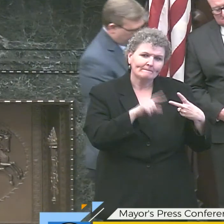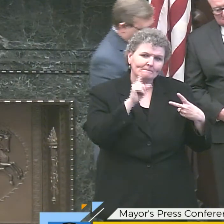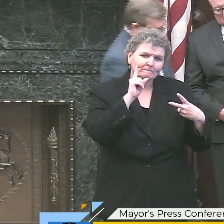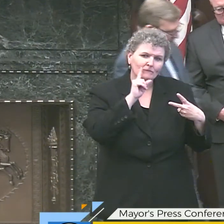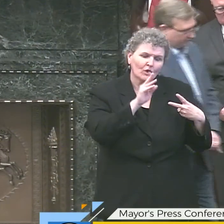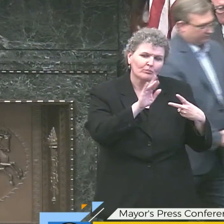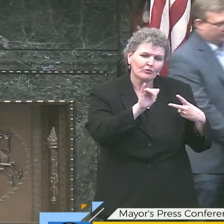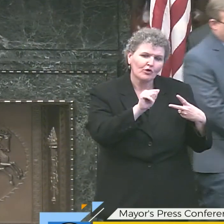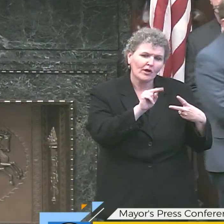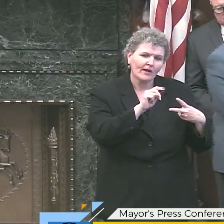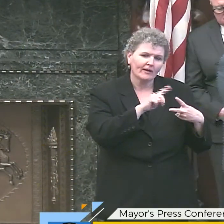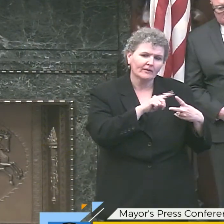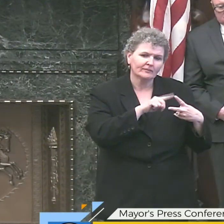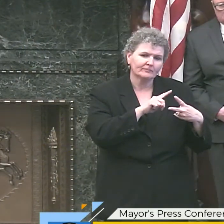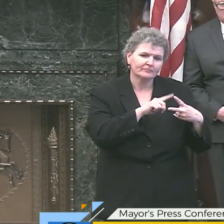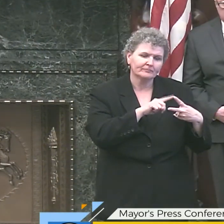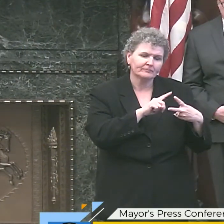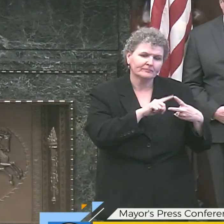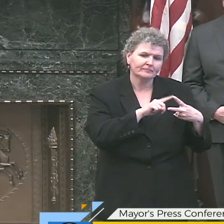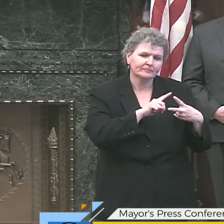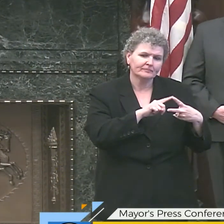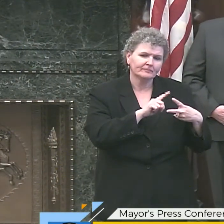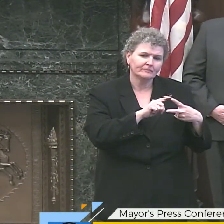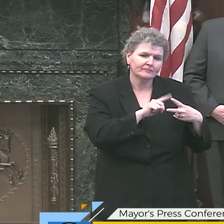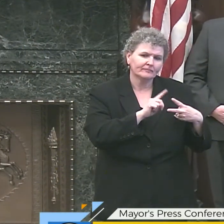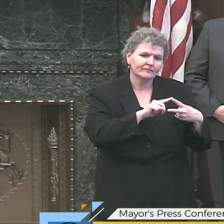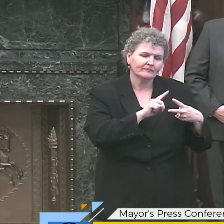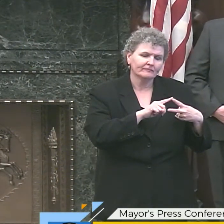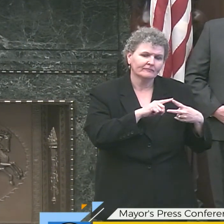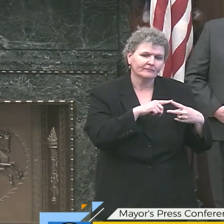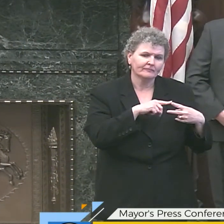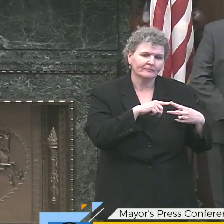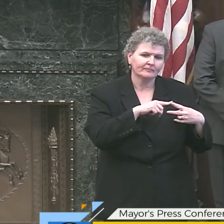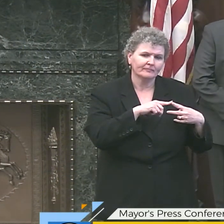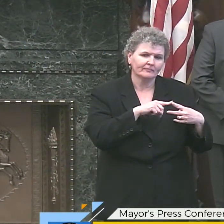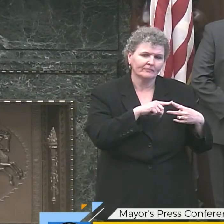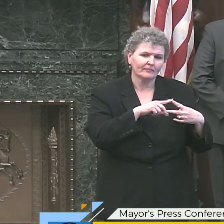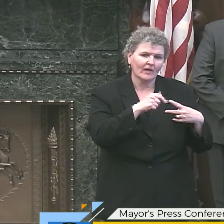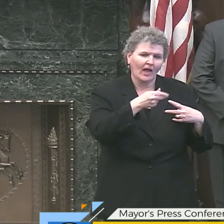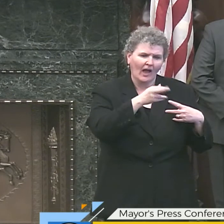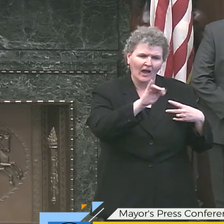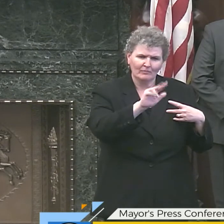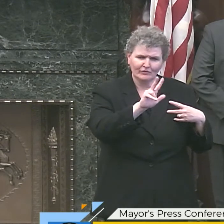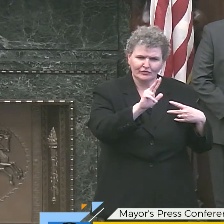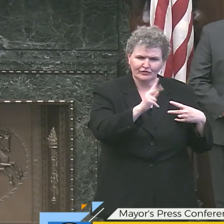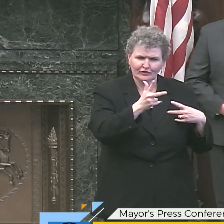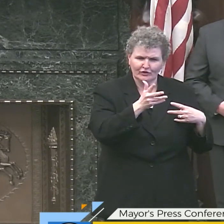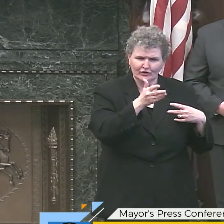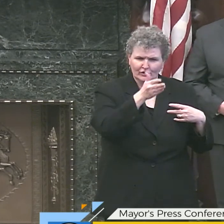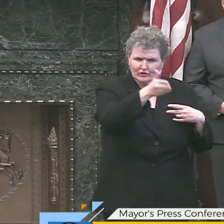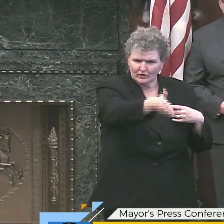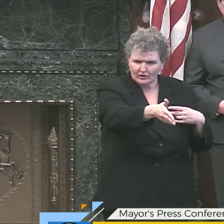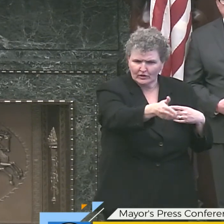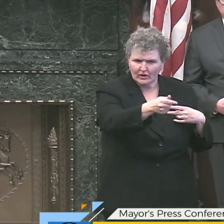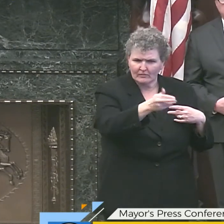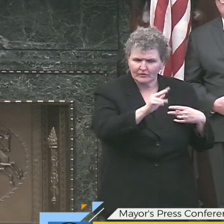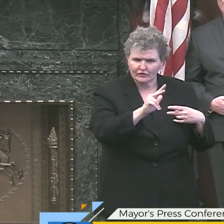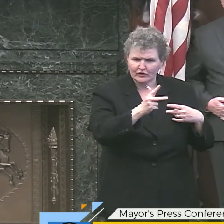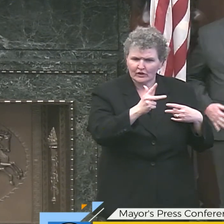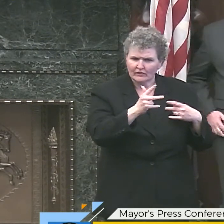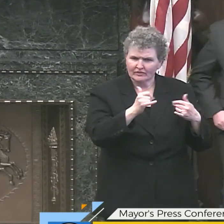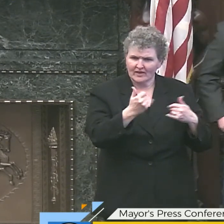One is based on April 3rd, I believe was the date that a moratorium was given